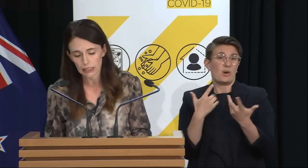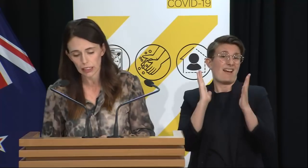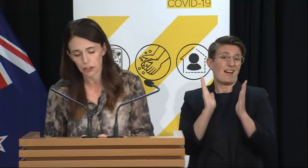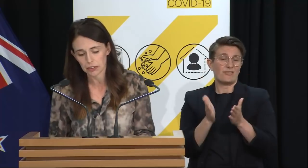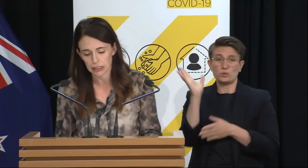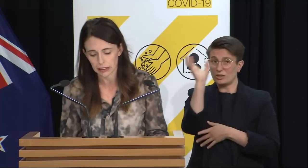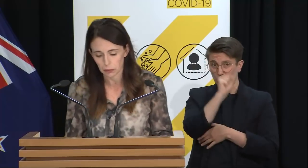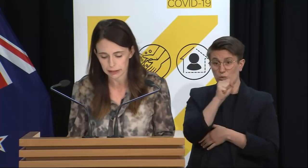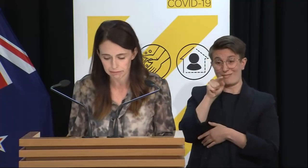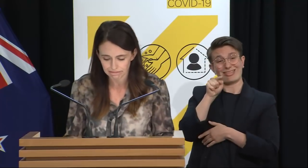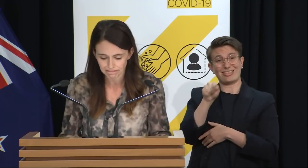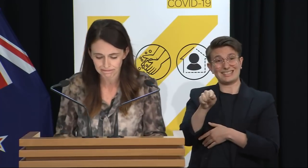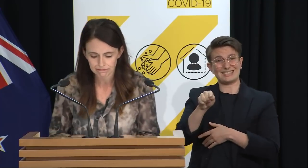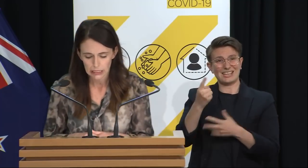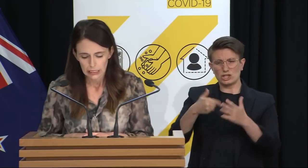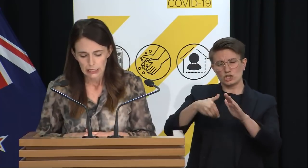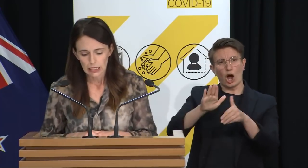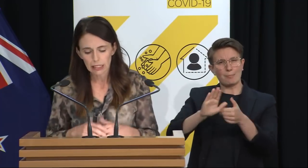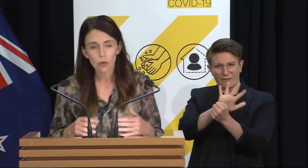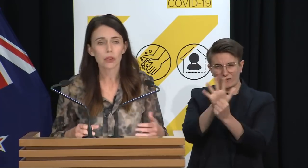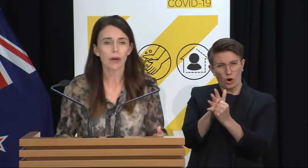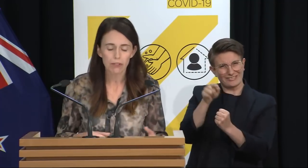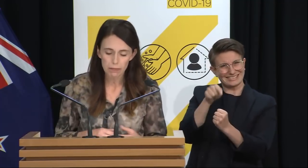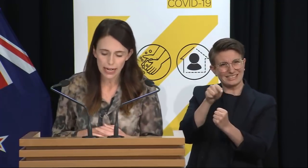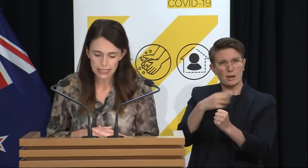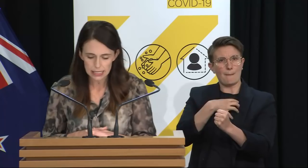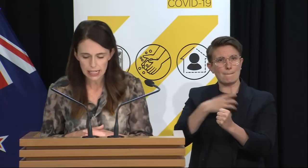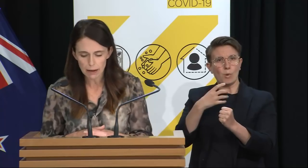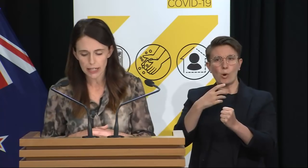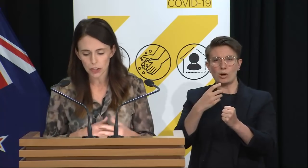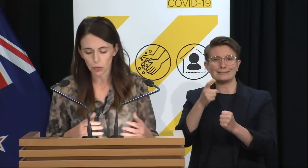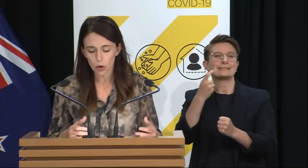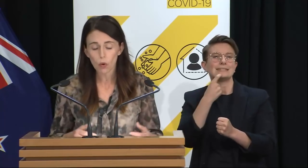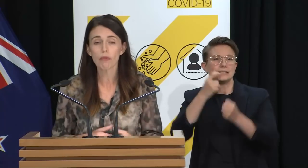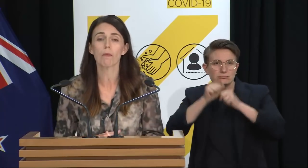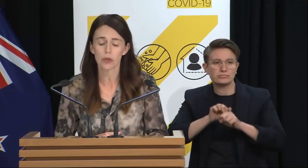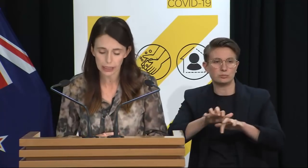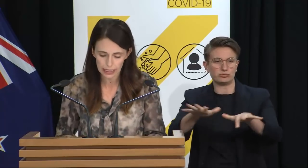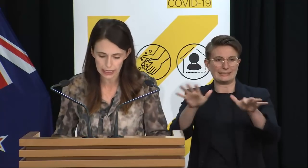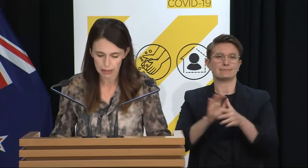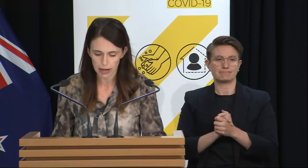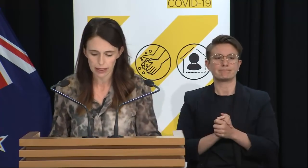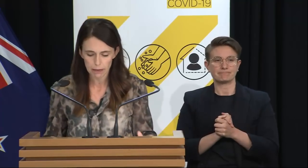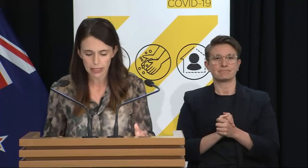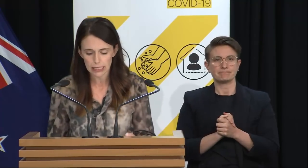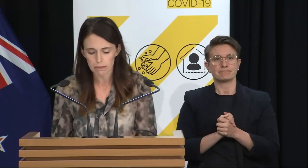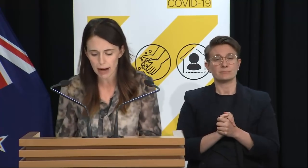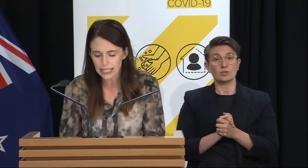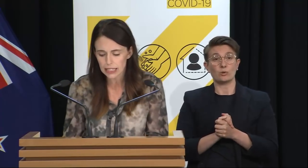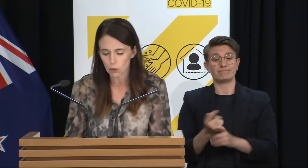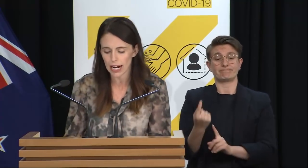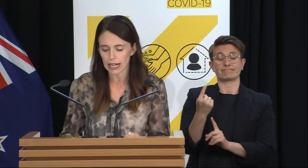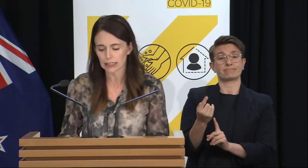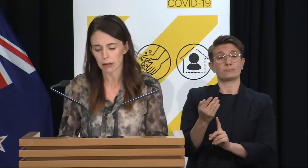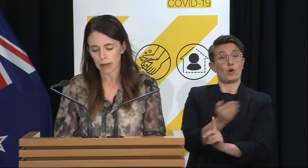that we continue to deal with. The Level 3 remains the same as you'll recall from earlier in the month. That means the